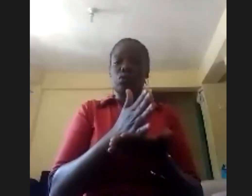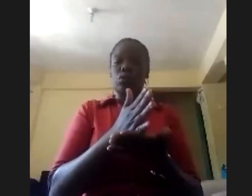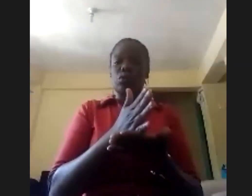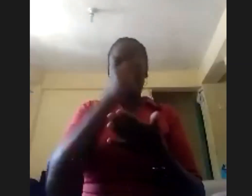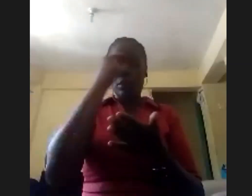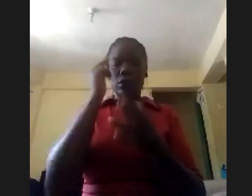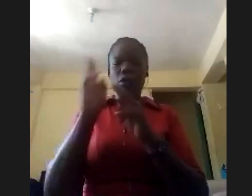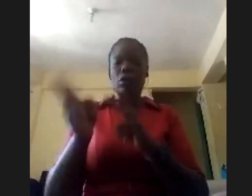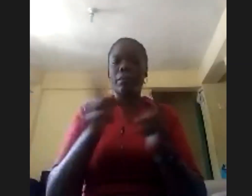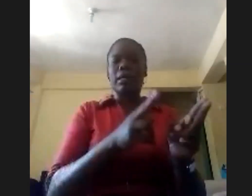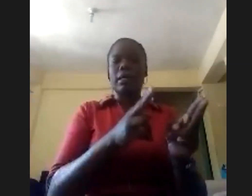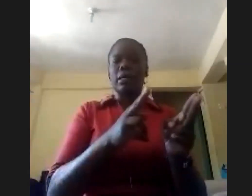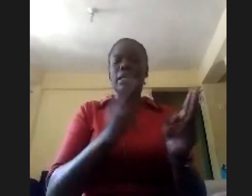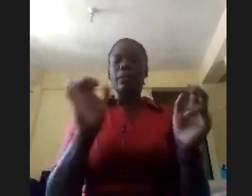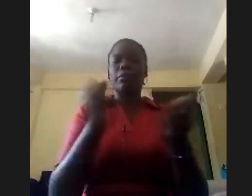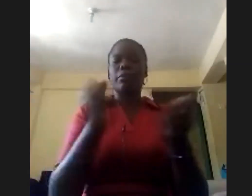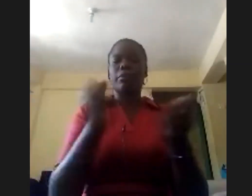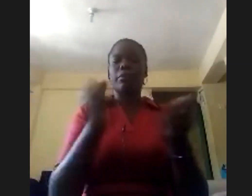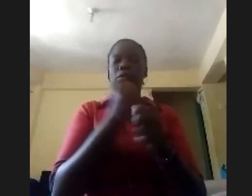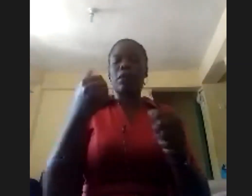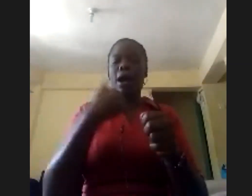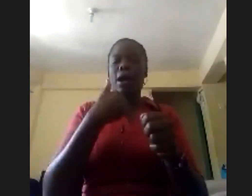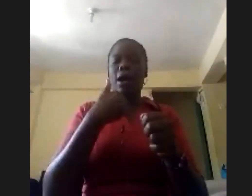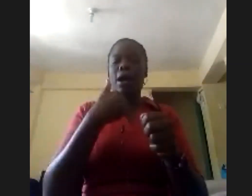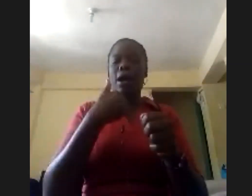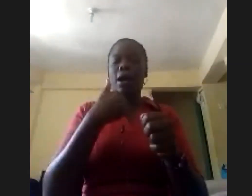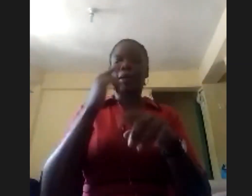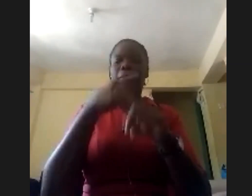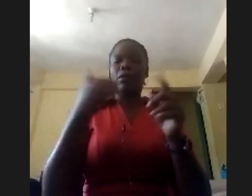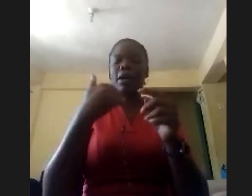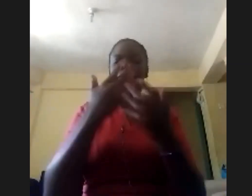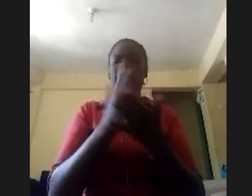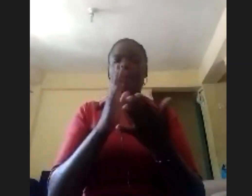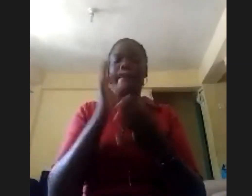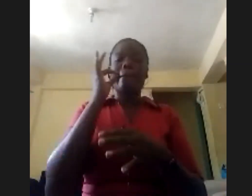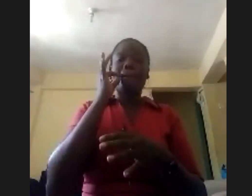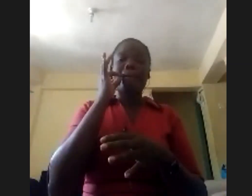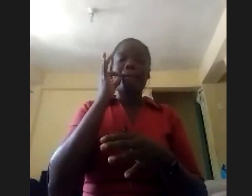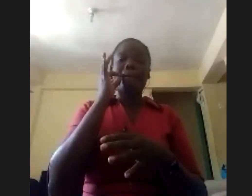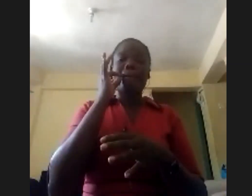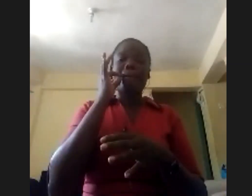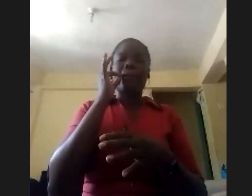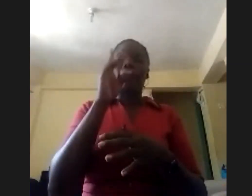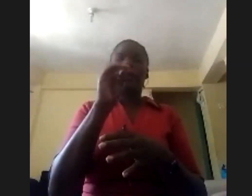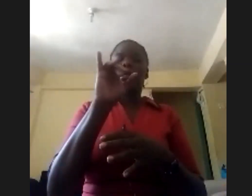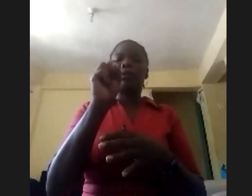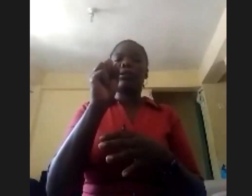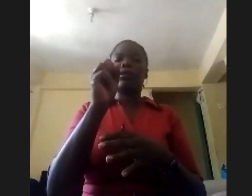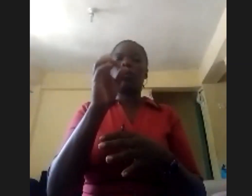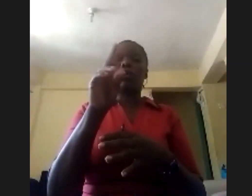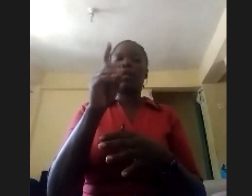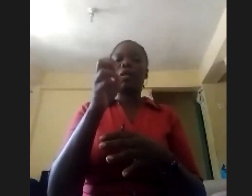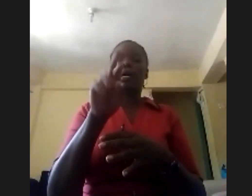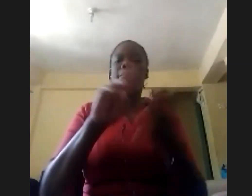Mm, not see effects, but there's something with cannabis use disorder that later someone can have what we